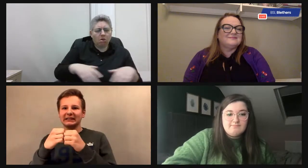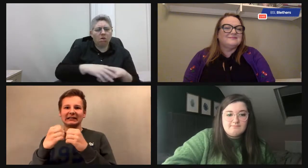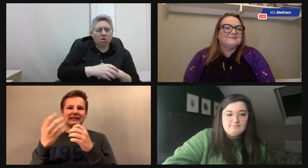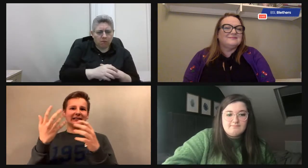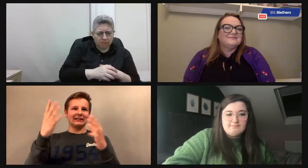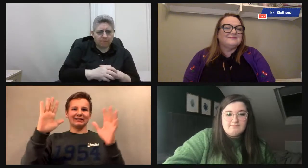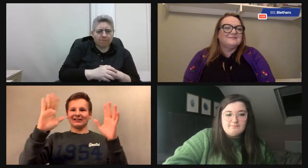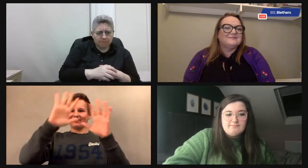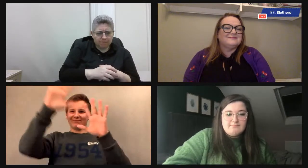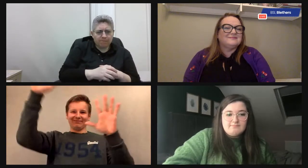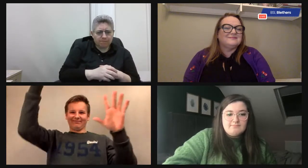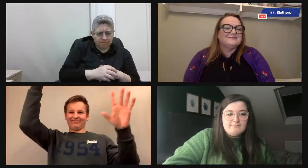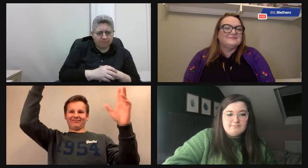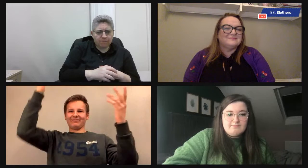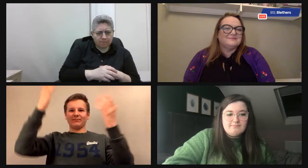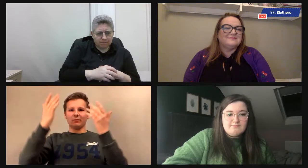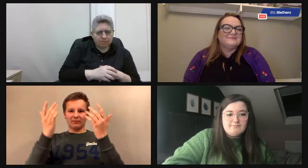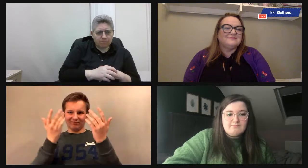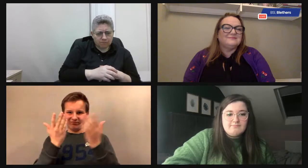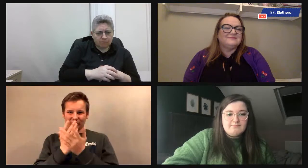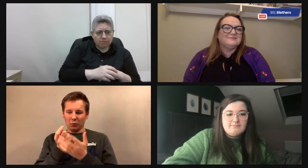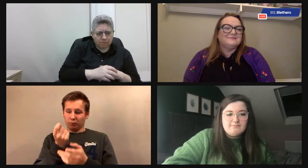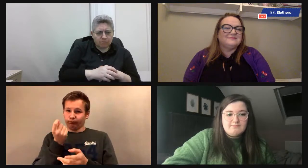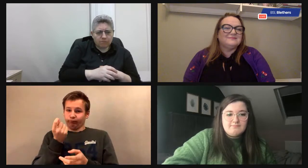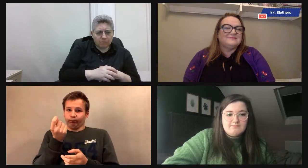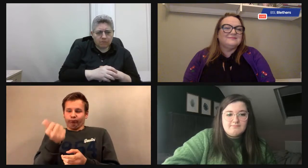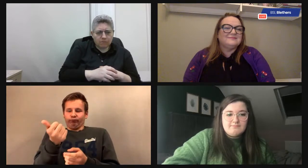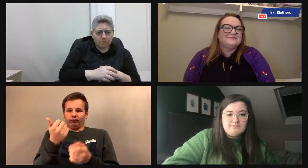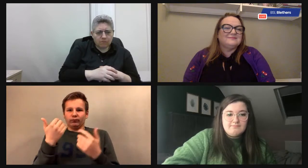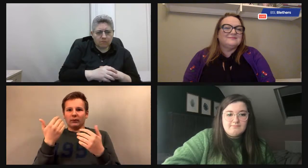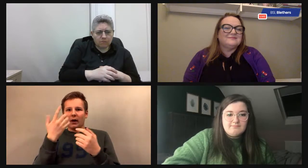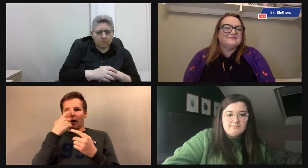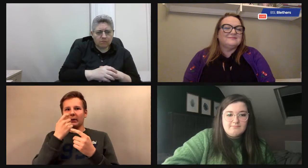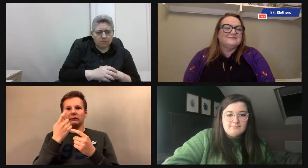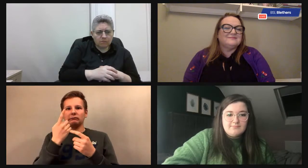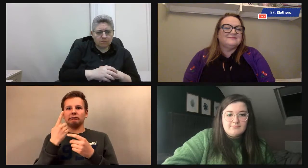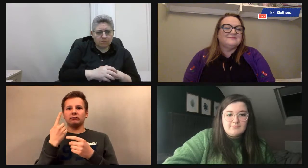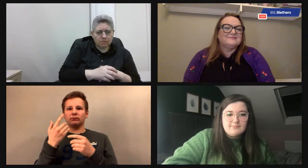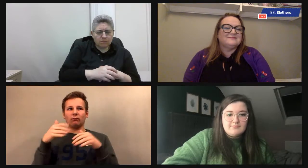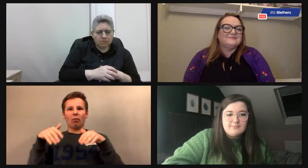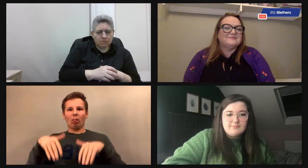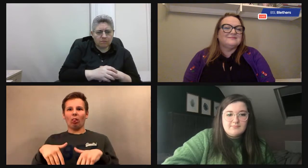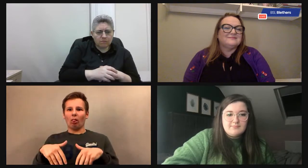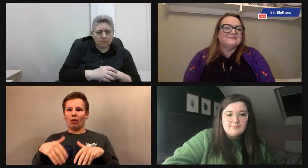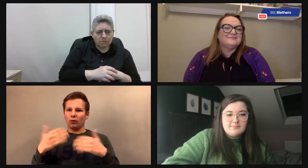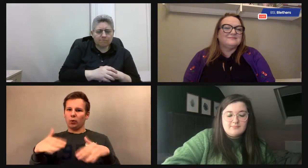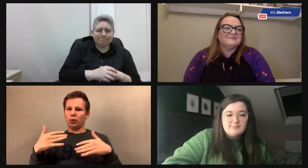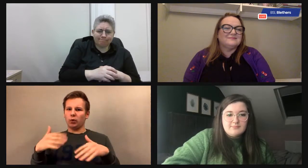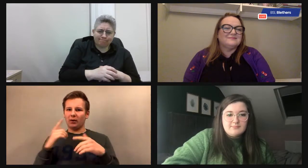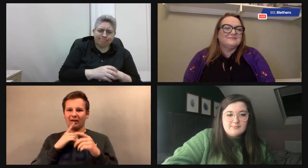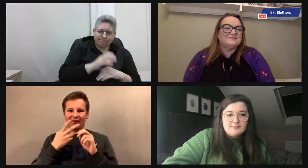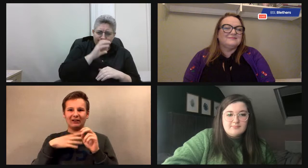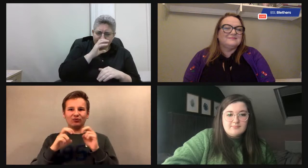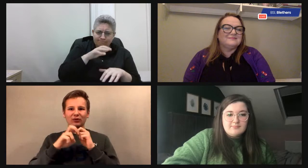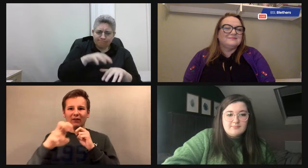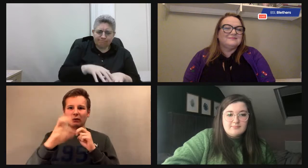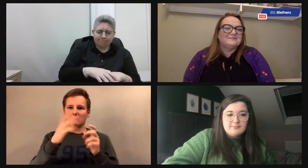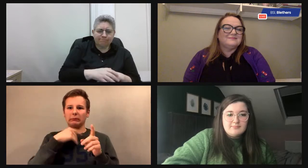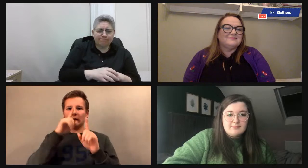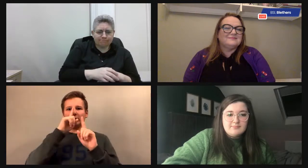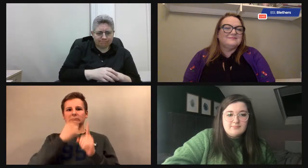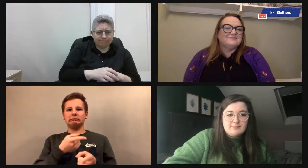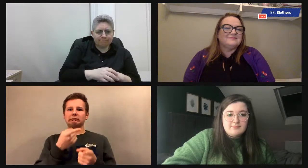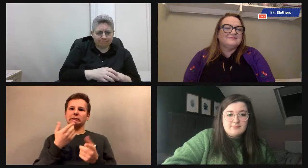role models. We need in places that are rural Aberdeen that are areas. more rural. We need that Yeah. connection with them because those young people are